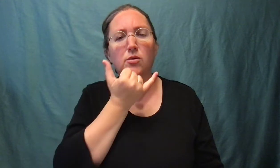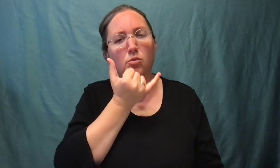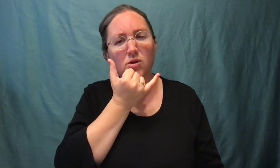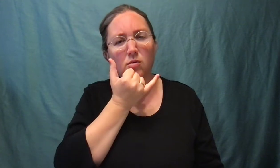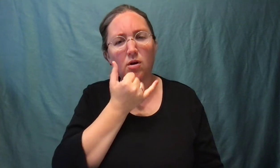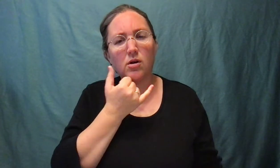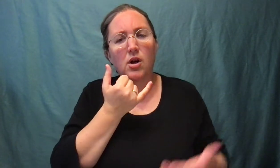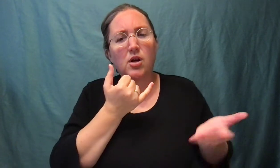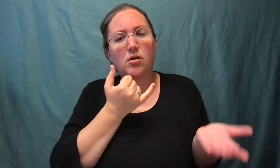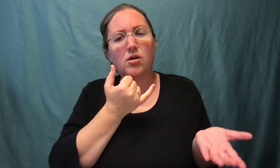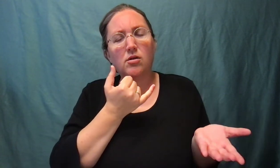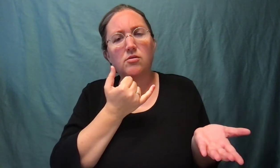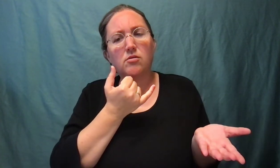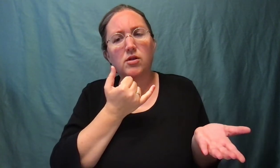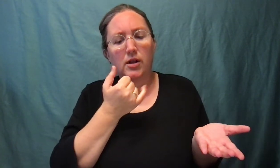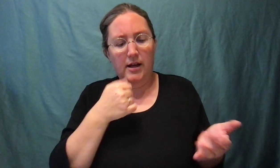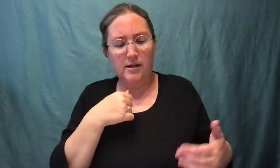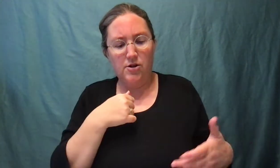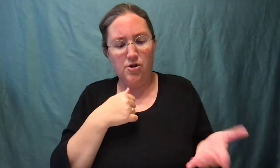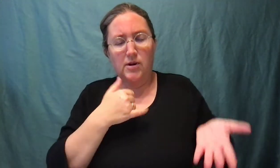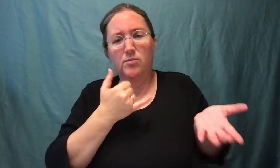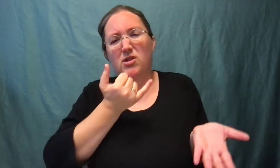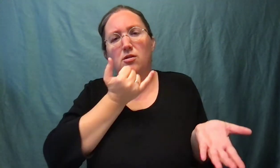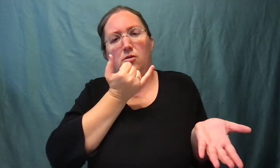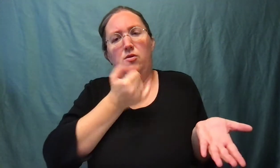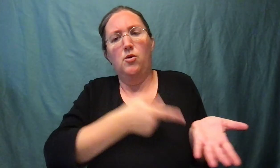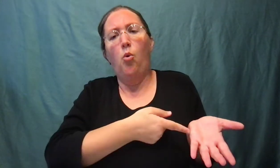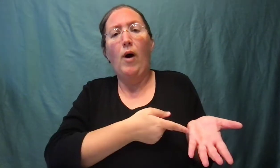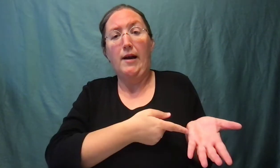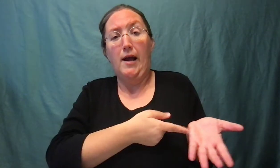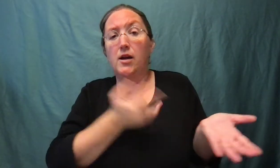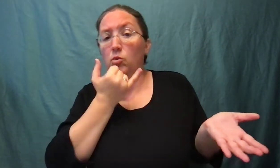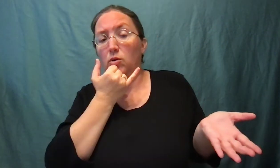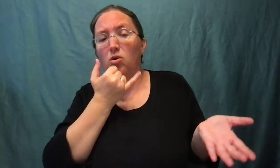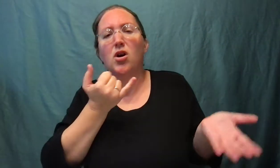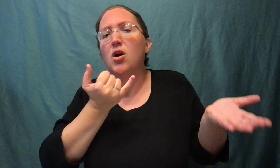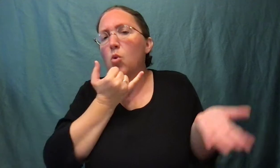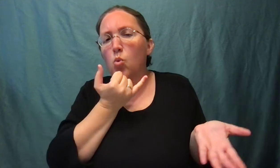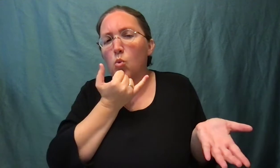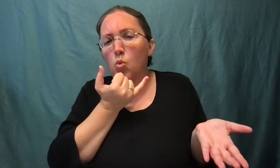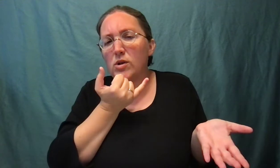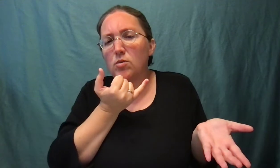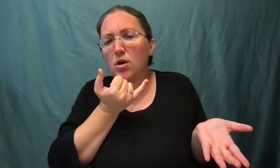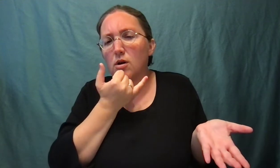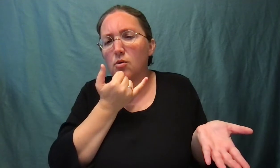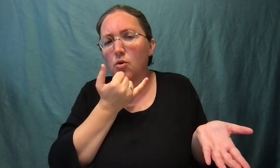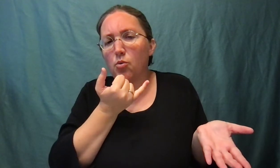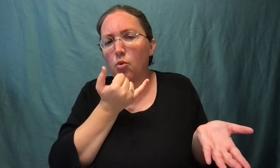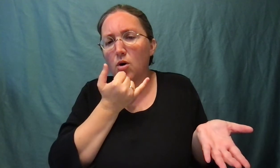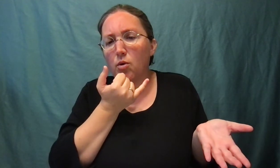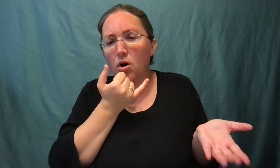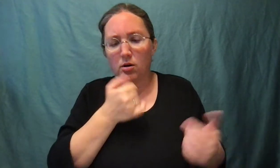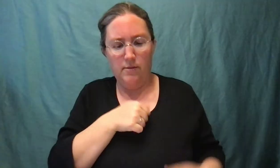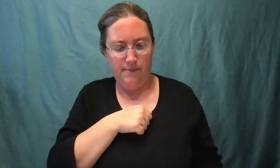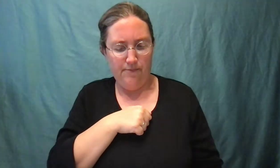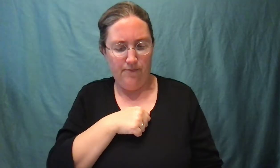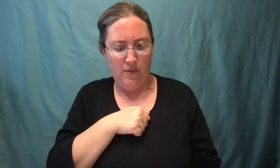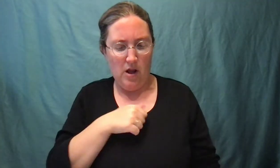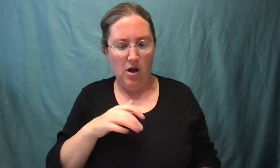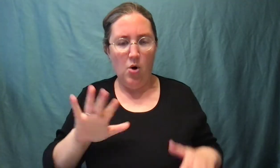What's wrong? You can also do the, as he's showing in the picture, the what hand with the wrong. What's wrong? Wrong.